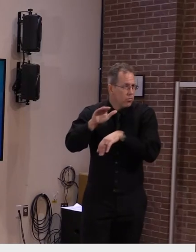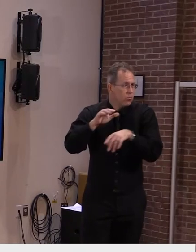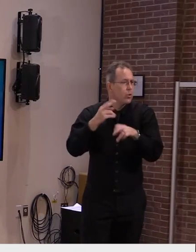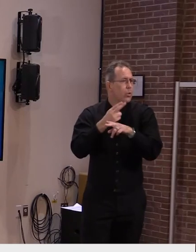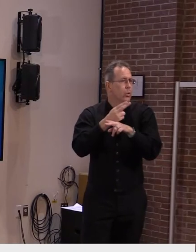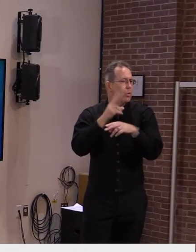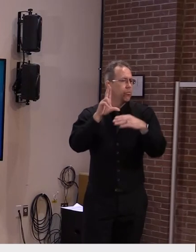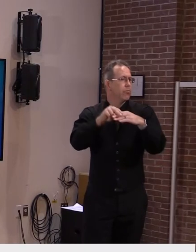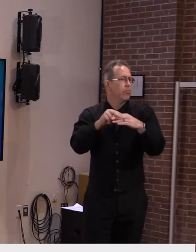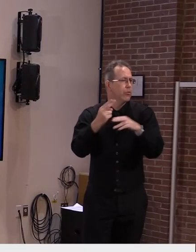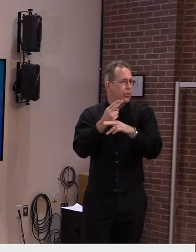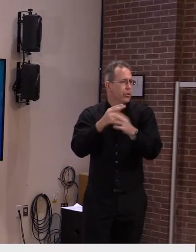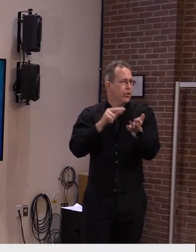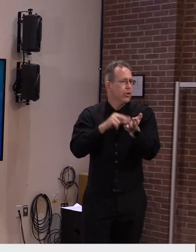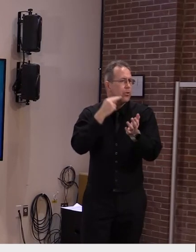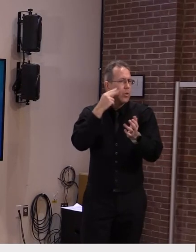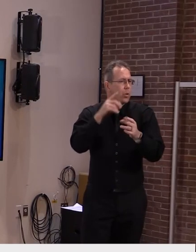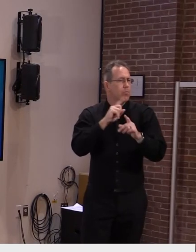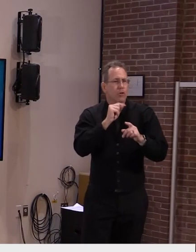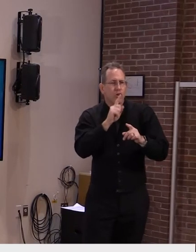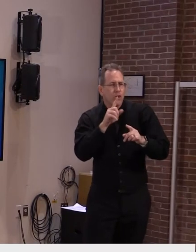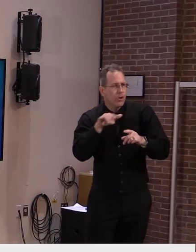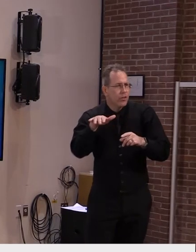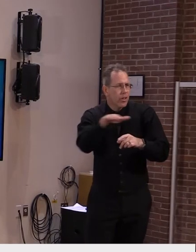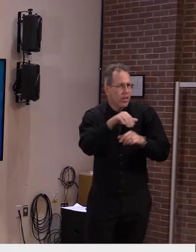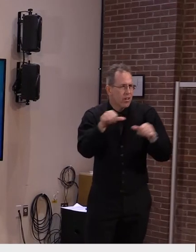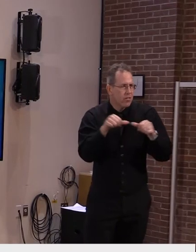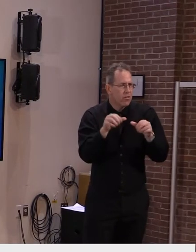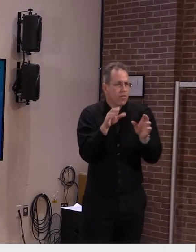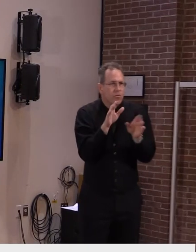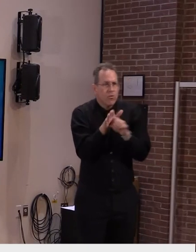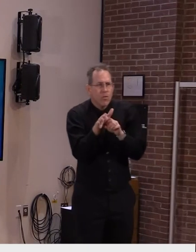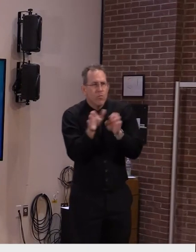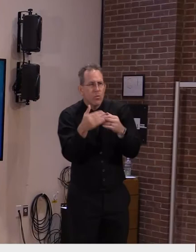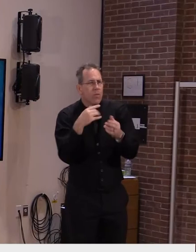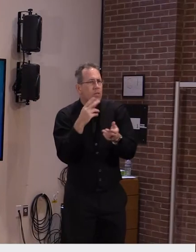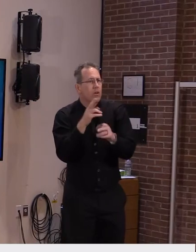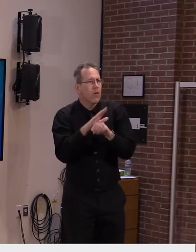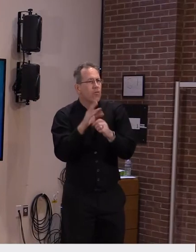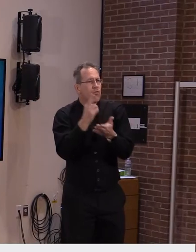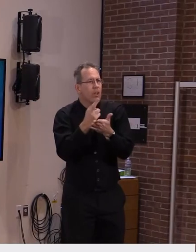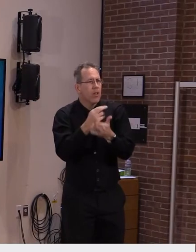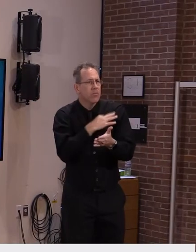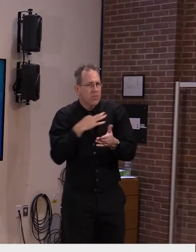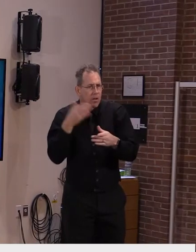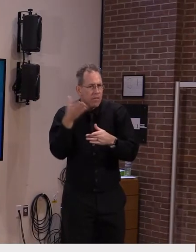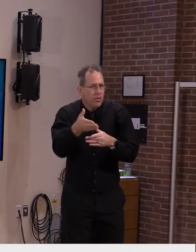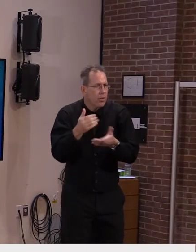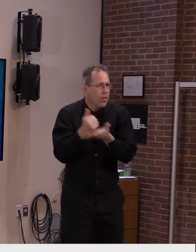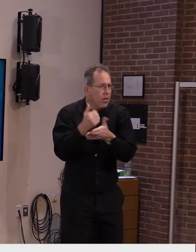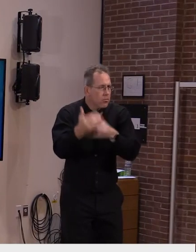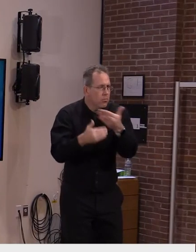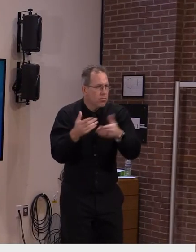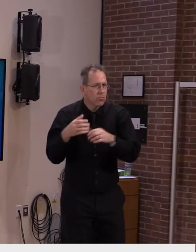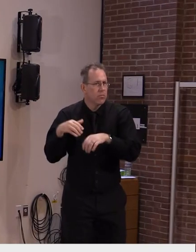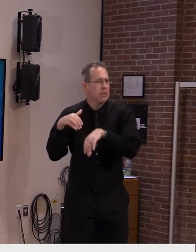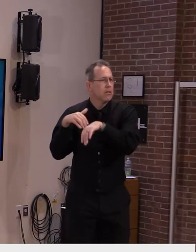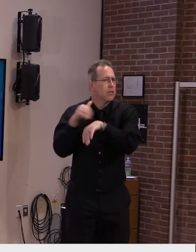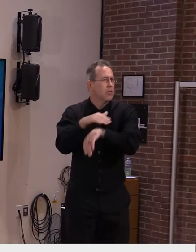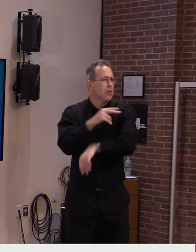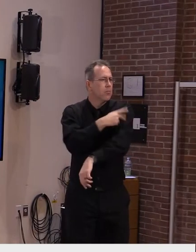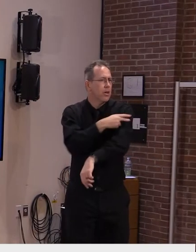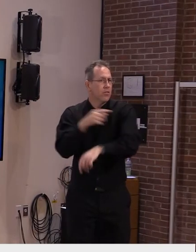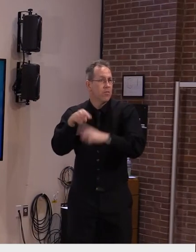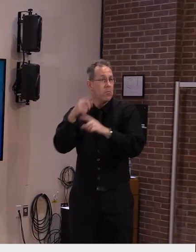that there was a long-term care rehab facility in Rutland. This second wave, we will have a Rutland rehab